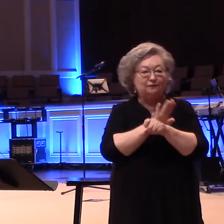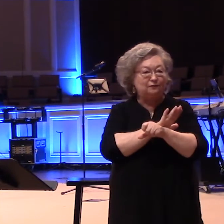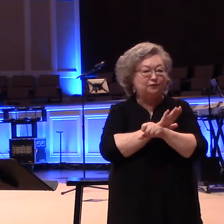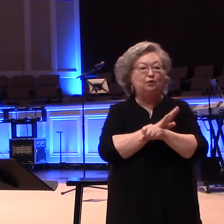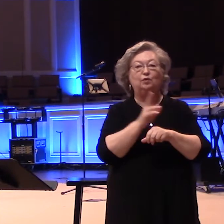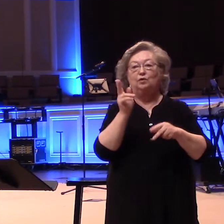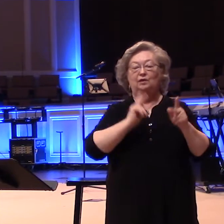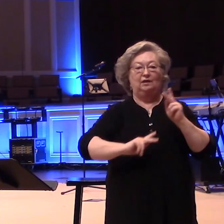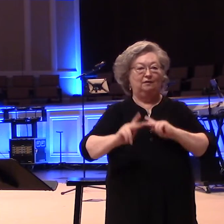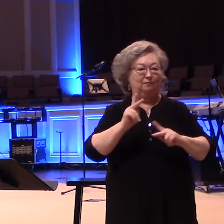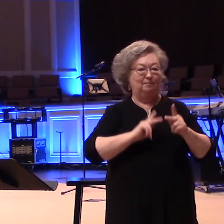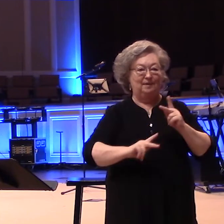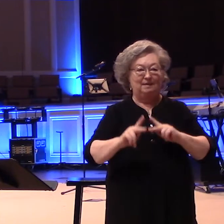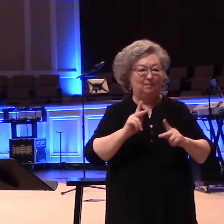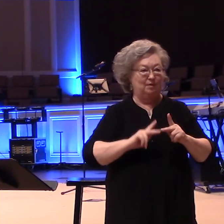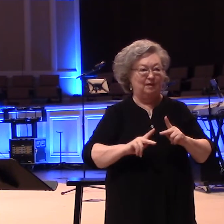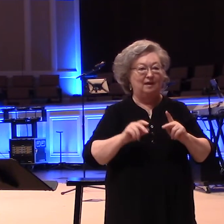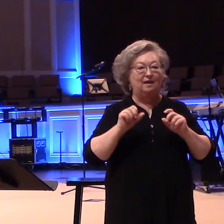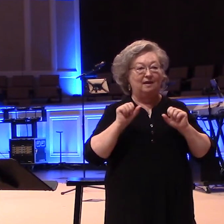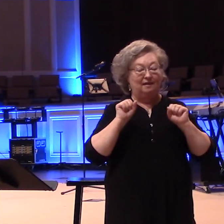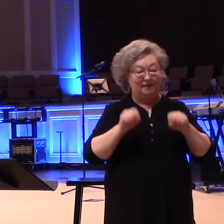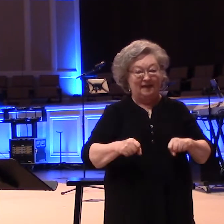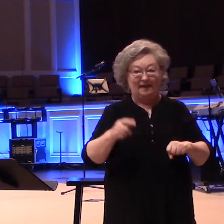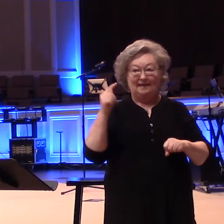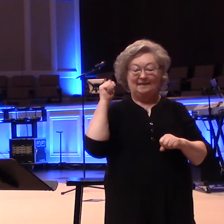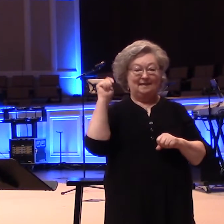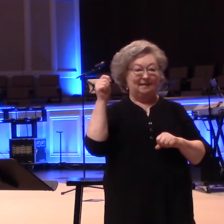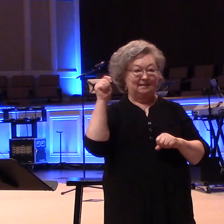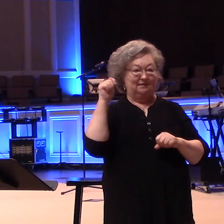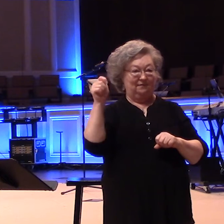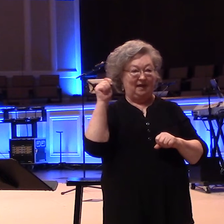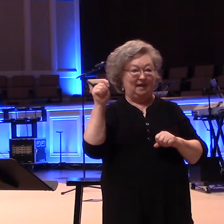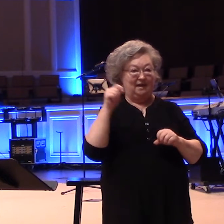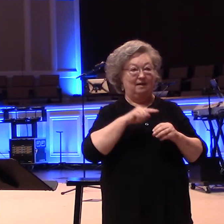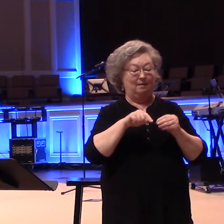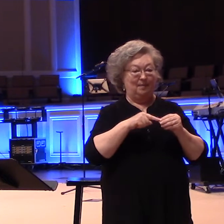to God's faithfulness in the tithe to provide just at the right time. I know I've got my stories.